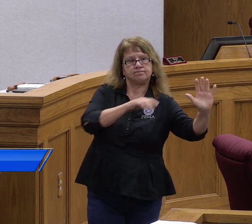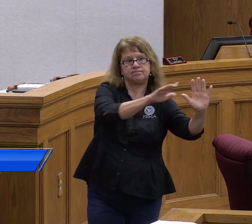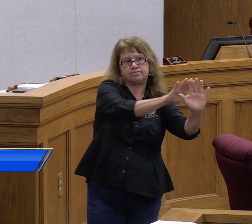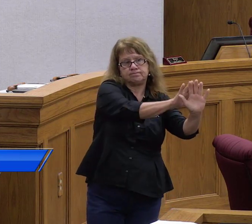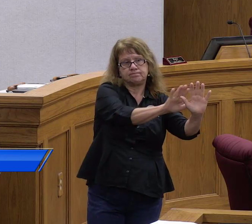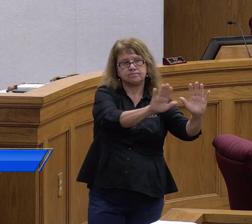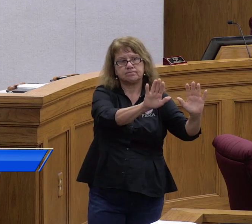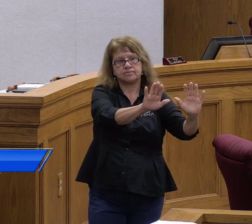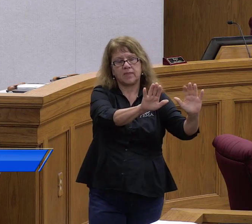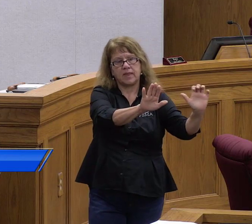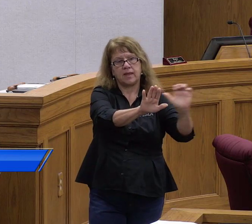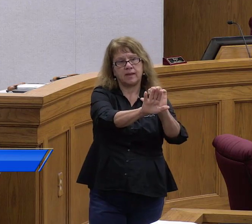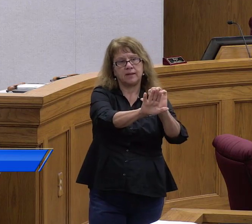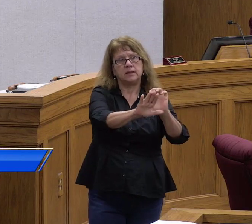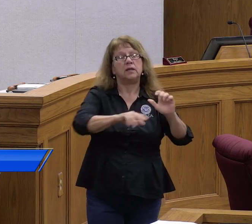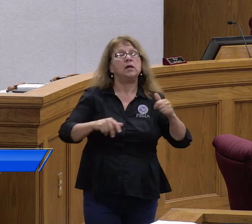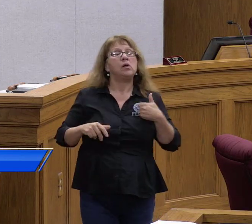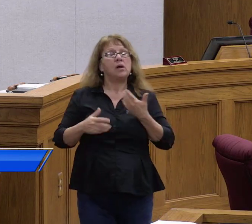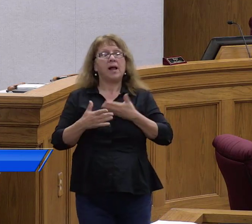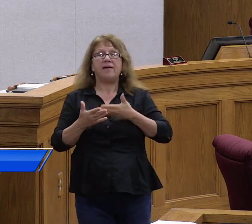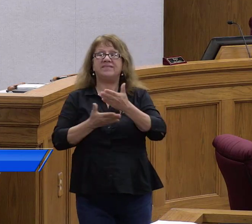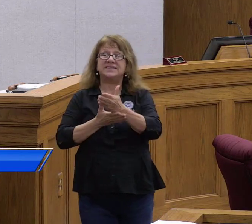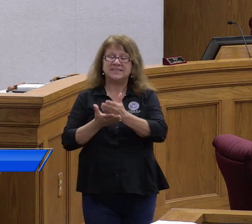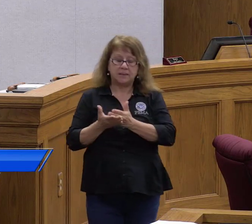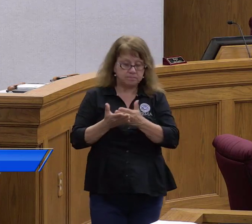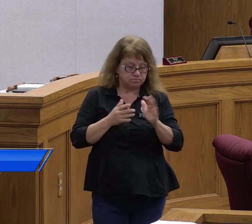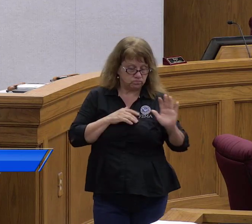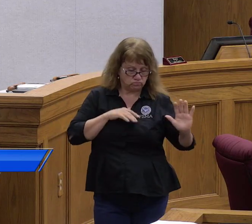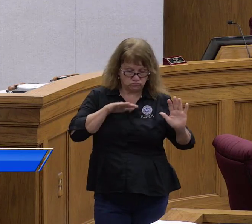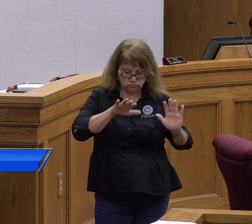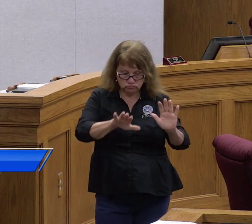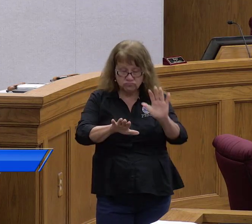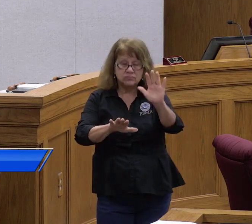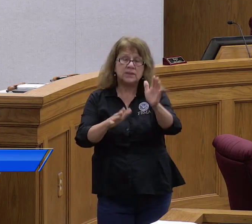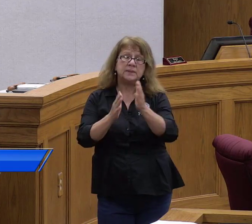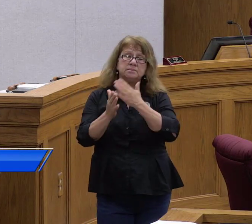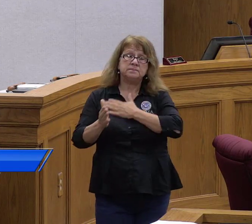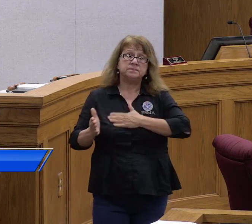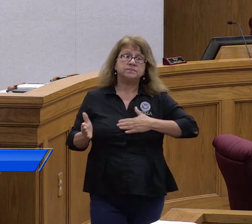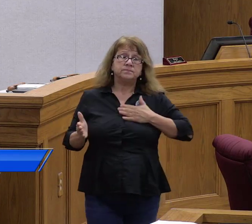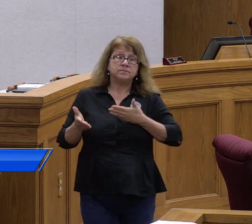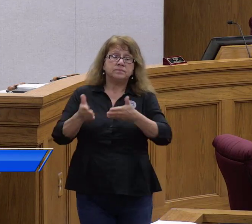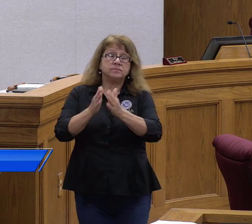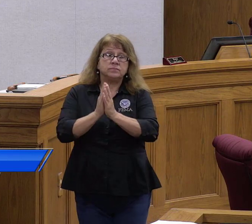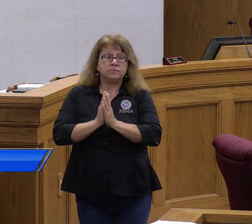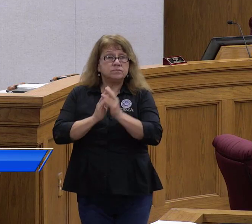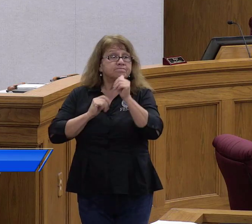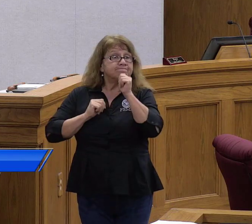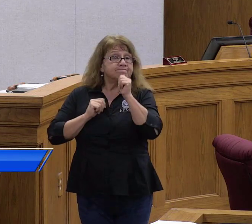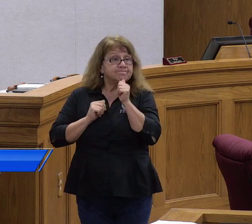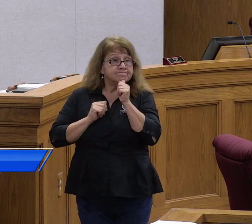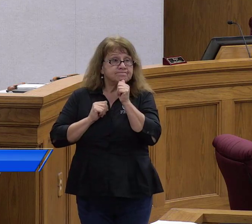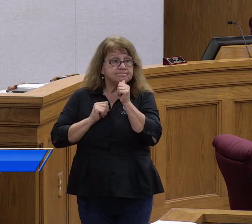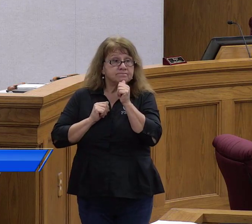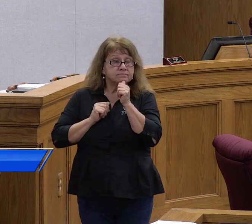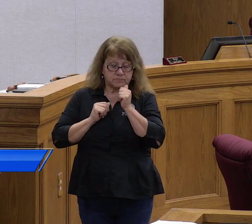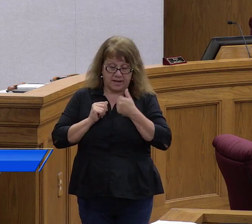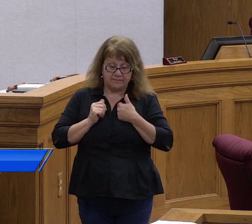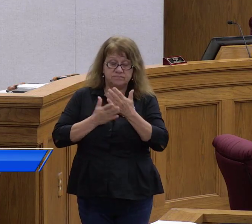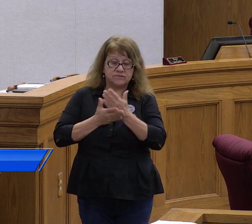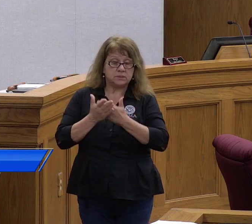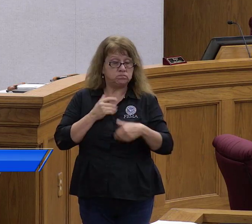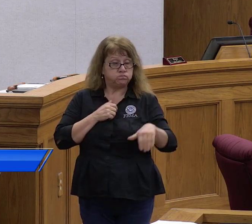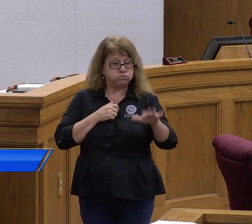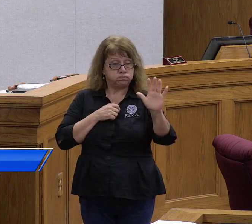area. We also still have a few pockets left to go. We ask for your patience. We do have a couple of locations where